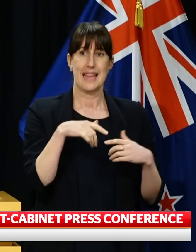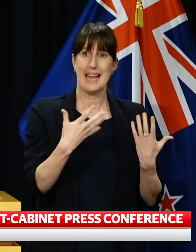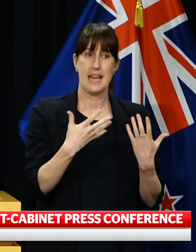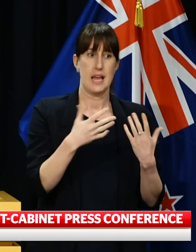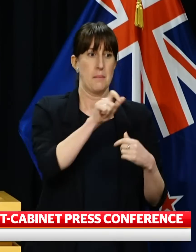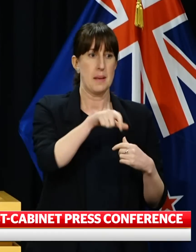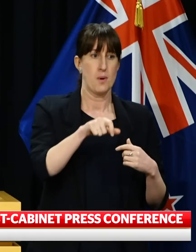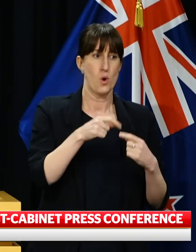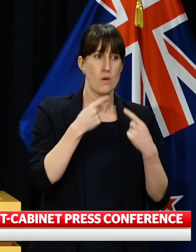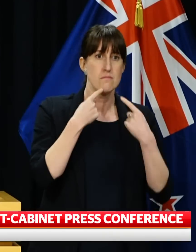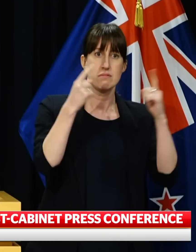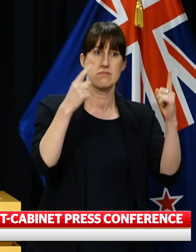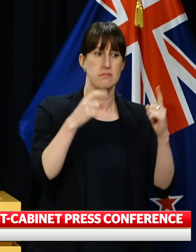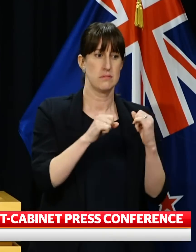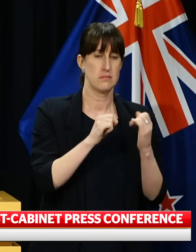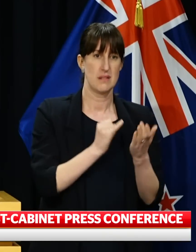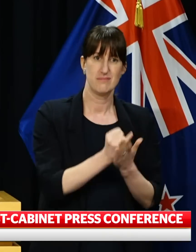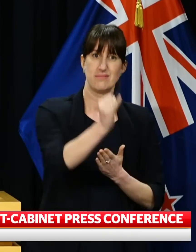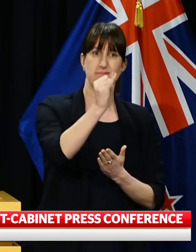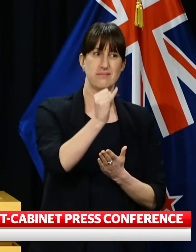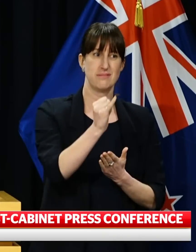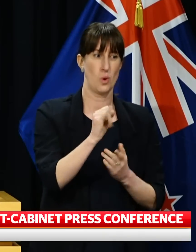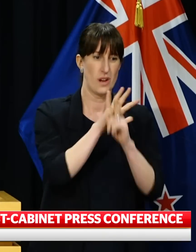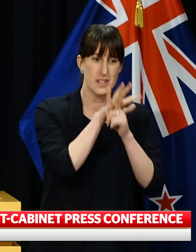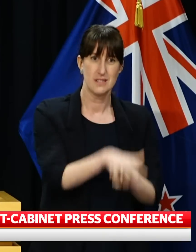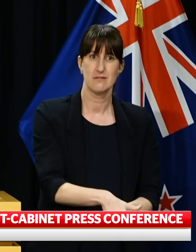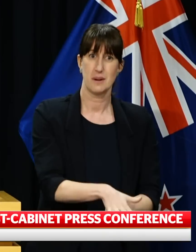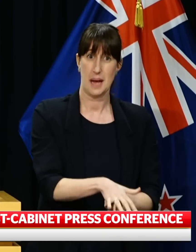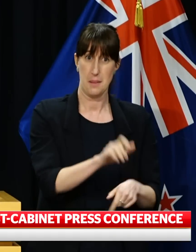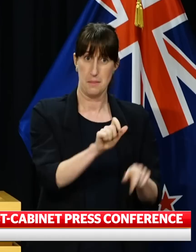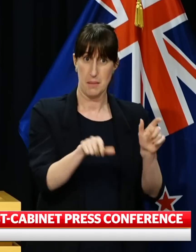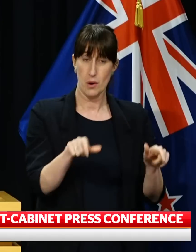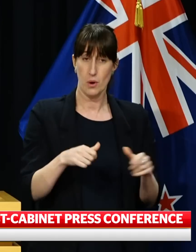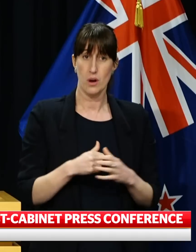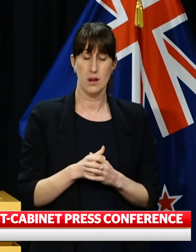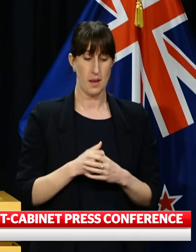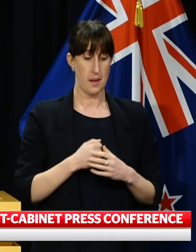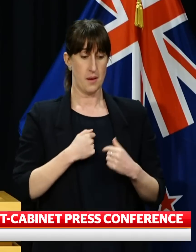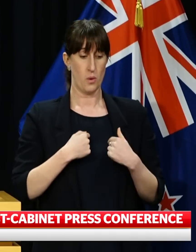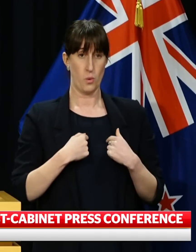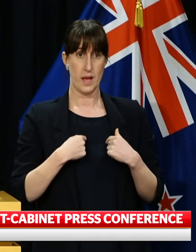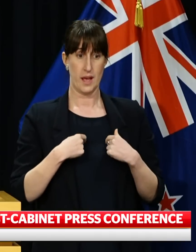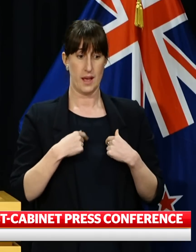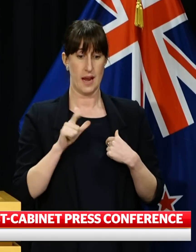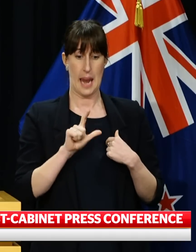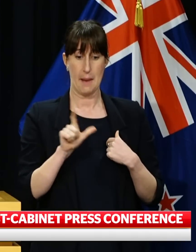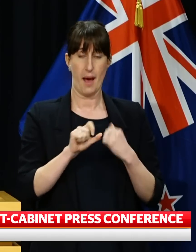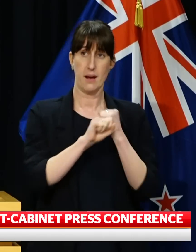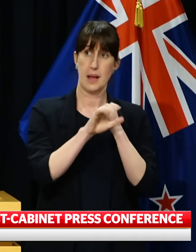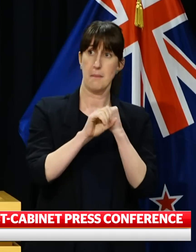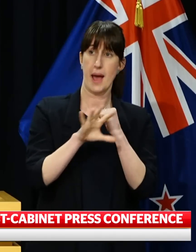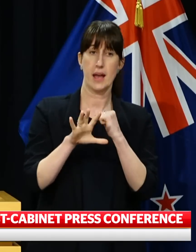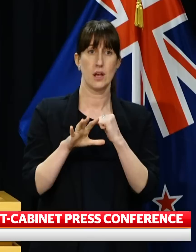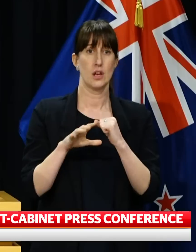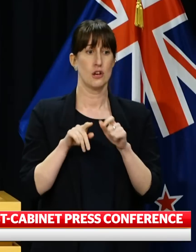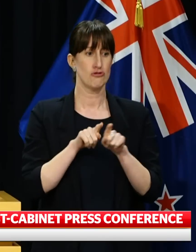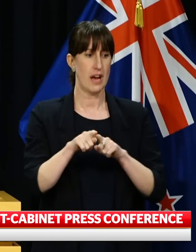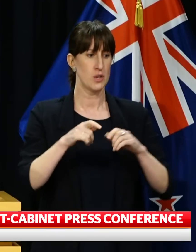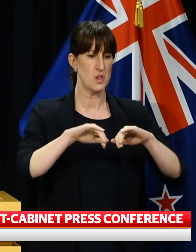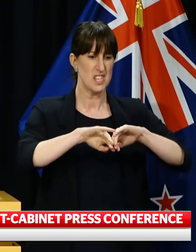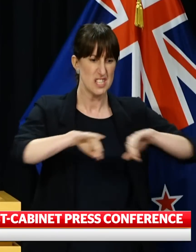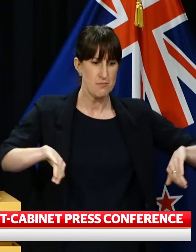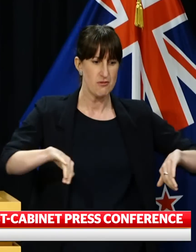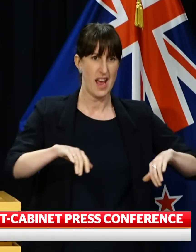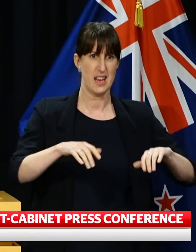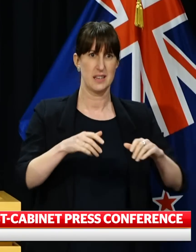discriminates against a group of New Zealanders. I've made a commitment in our campaign that we don't want to drive a wedge between different groups of New Zealanders. We want to try and bring